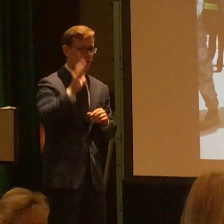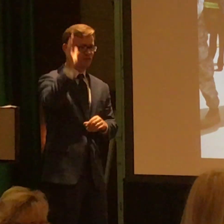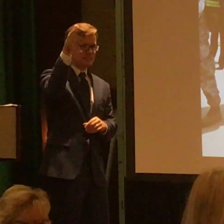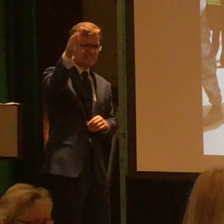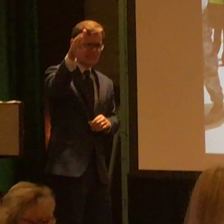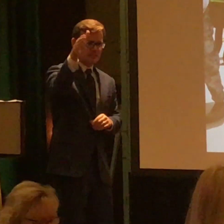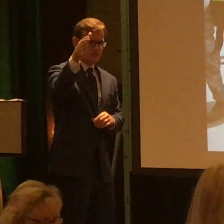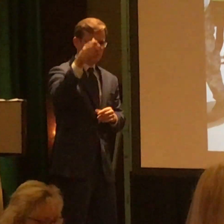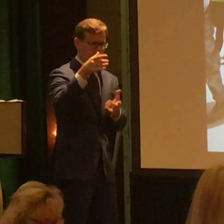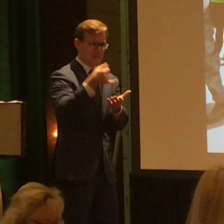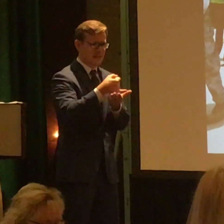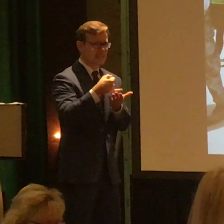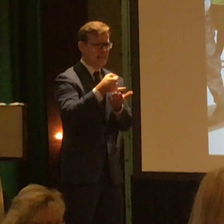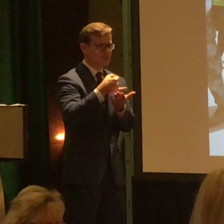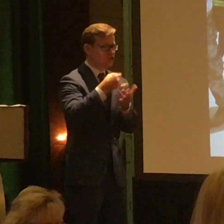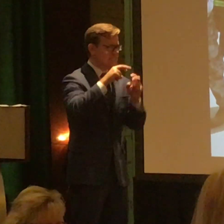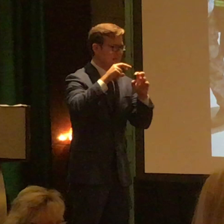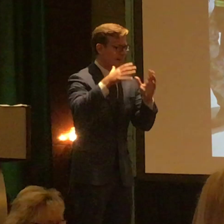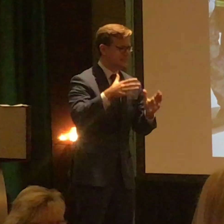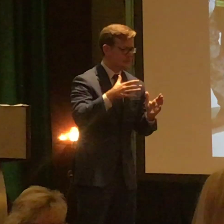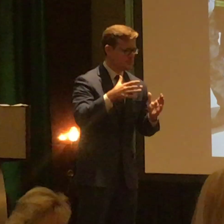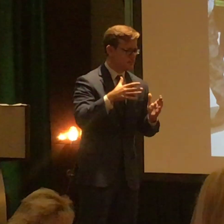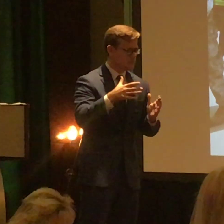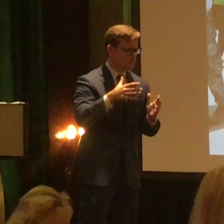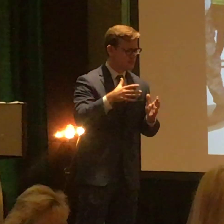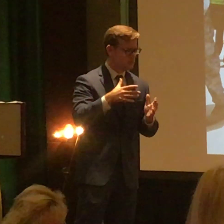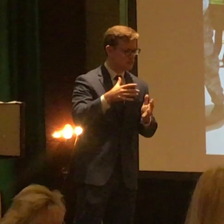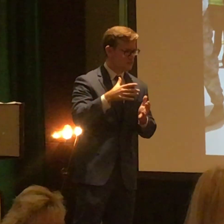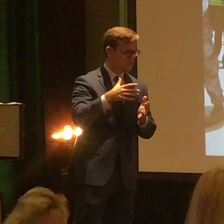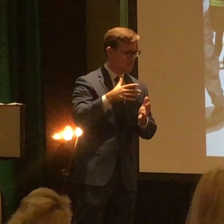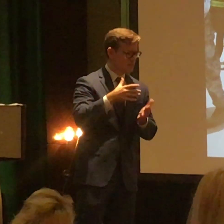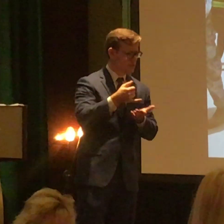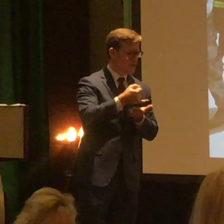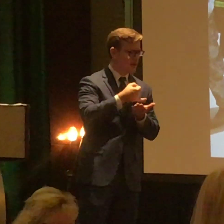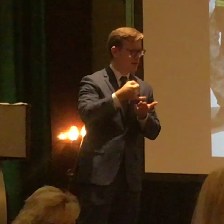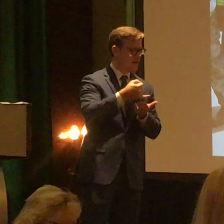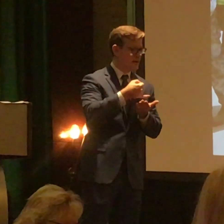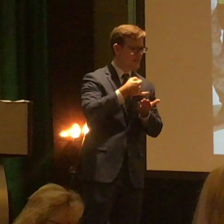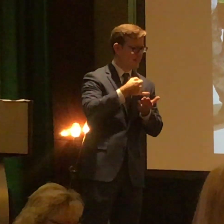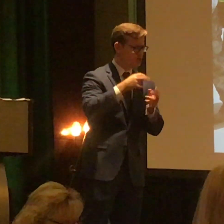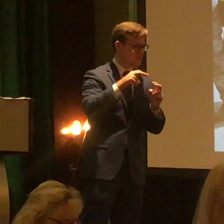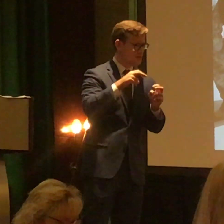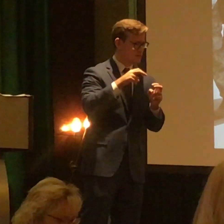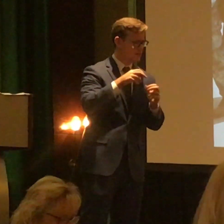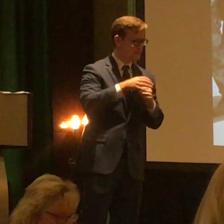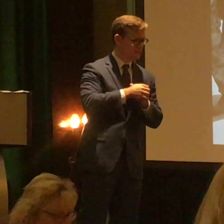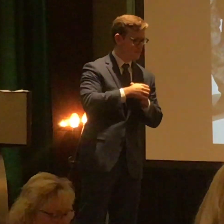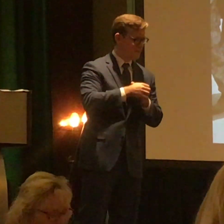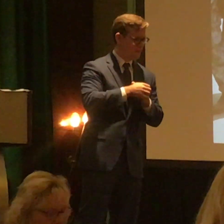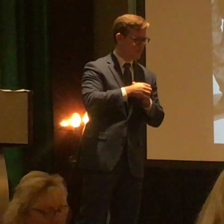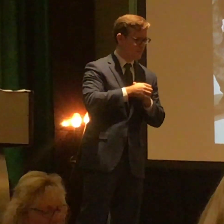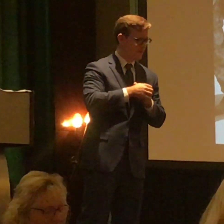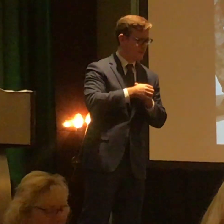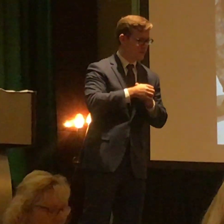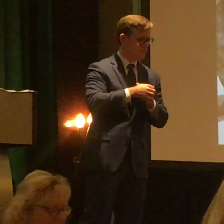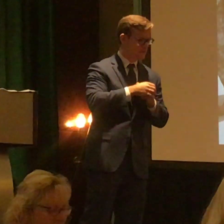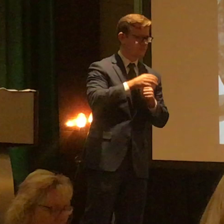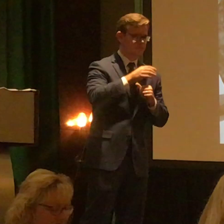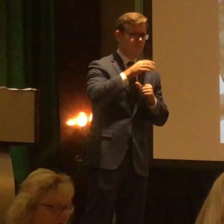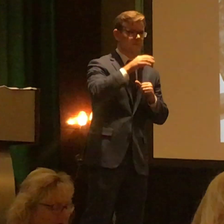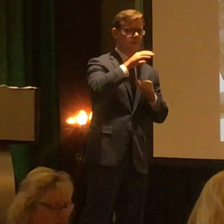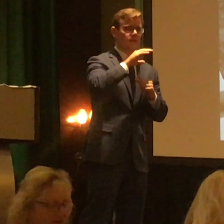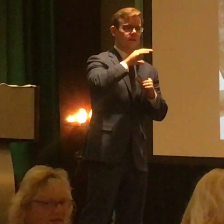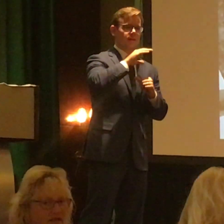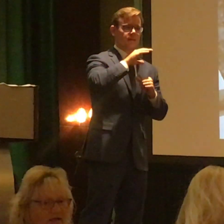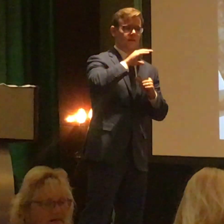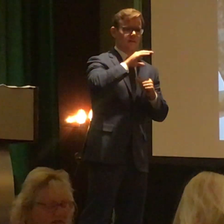we have known that they have deployed deaf and hard of hearing individuals abroad through the intelligence